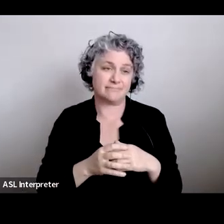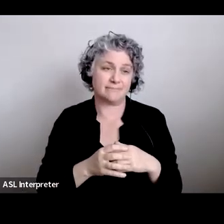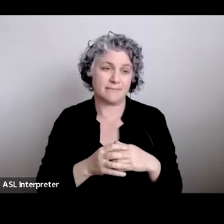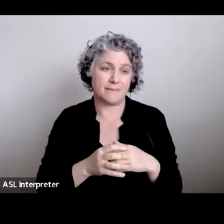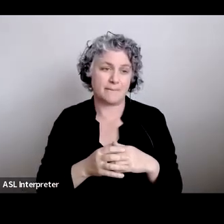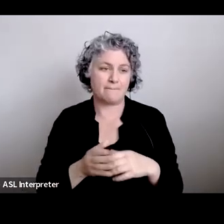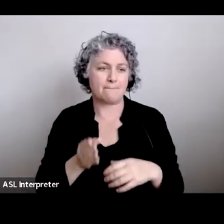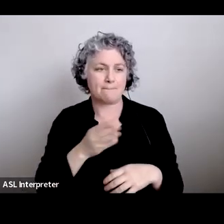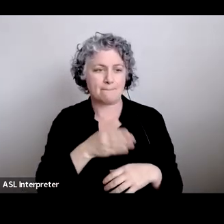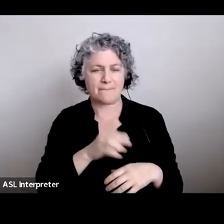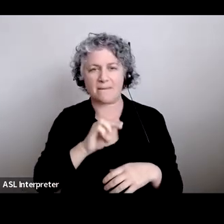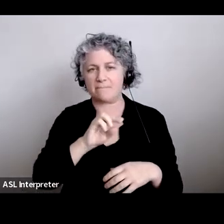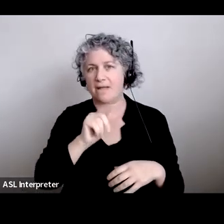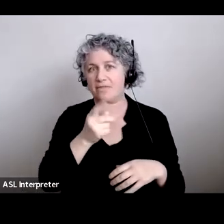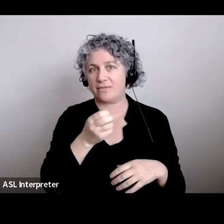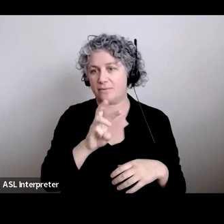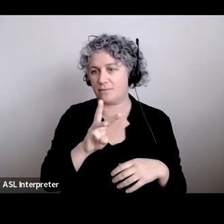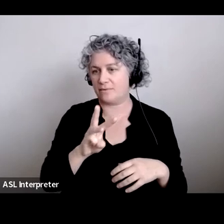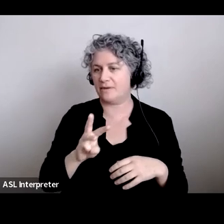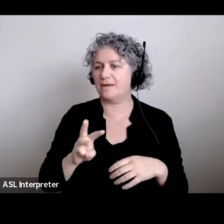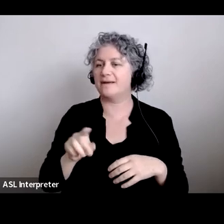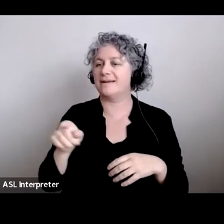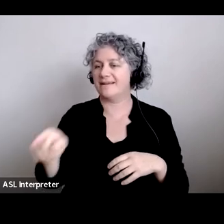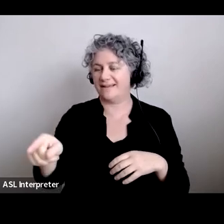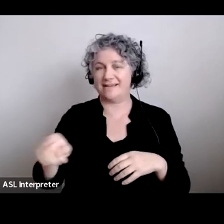So somebody in the chat box wrote food,